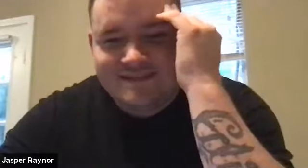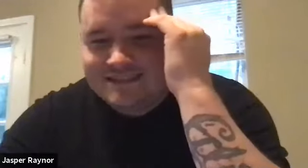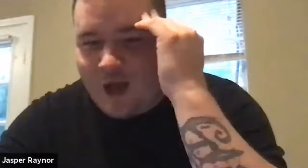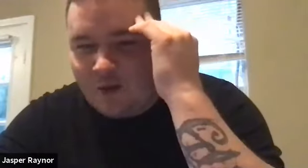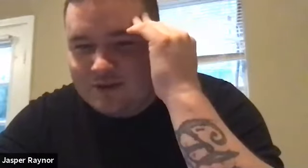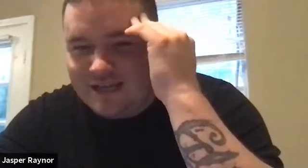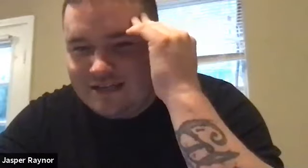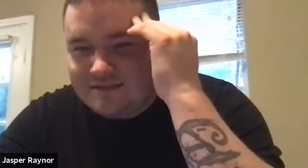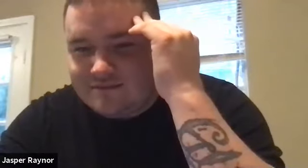Awkward silence.